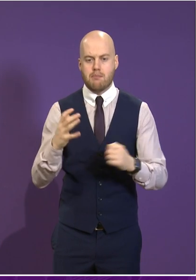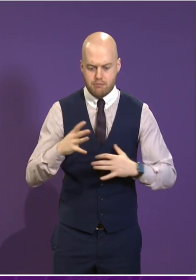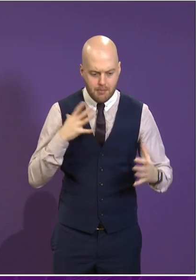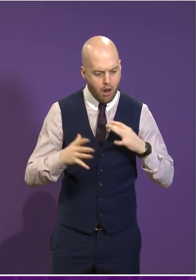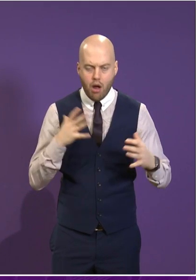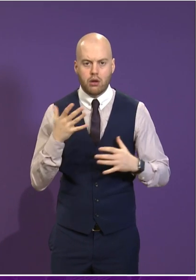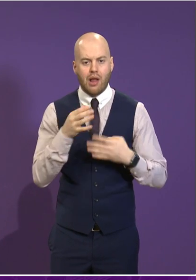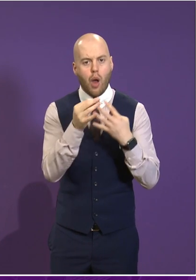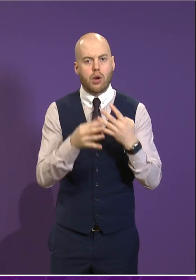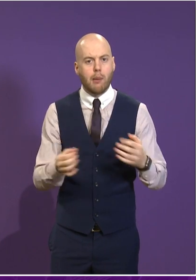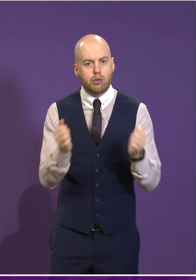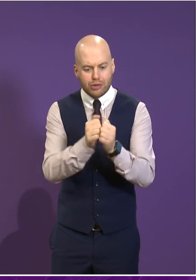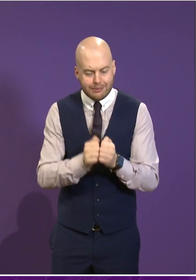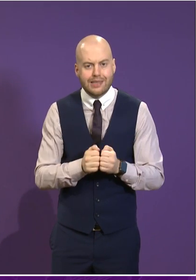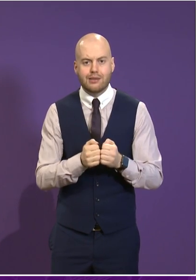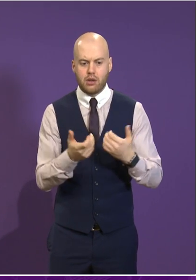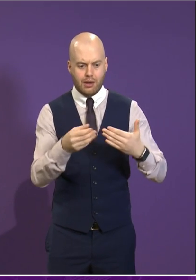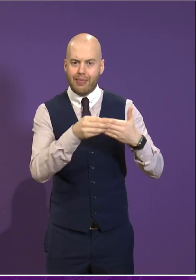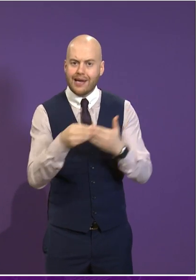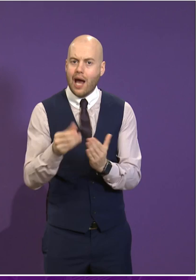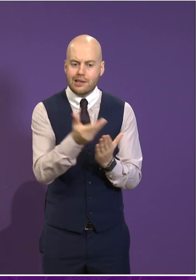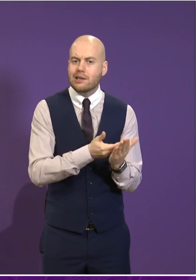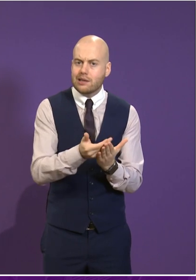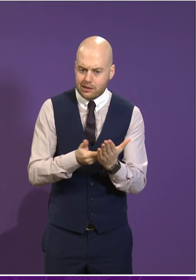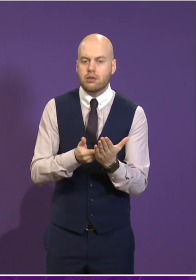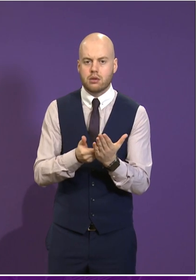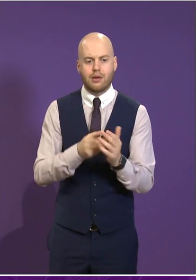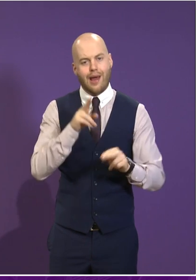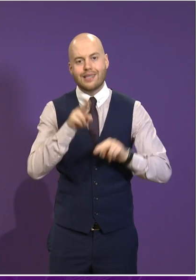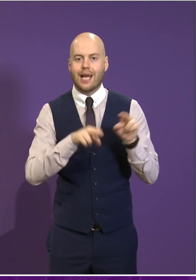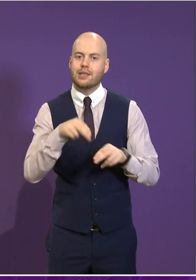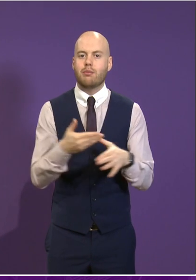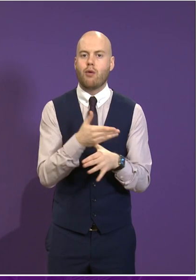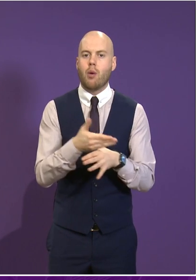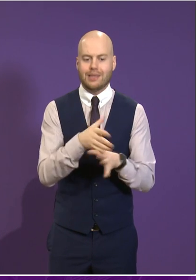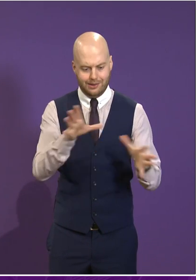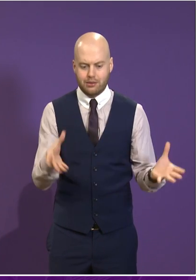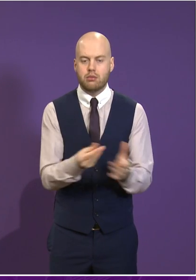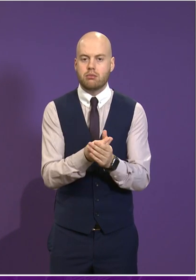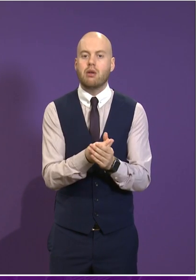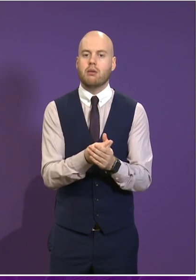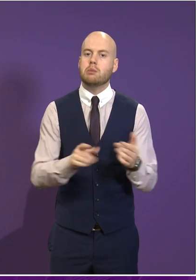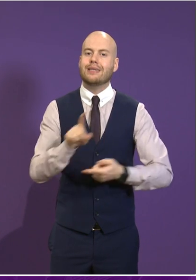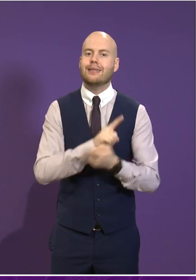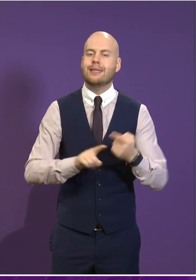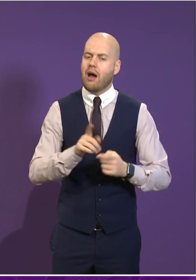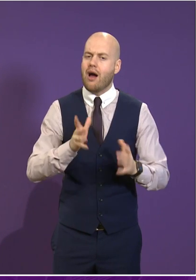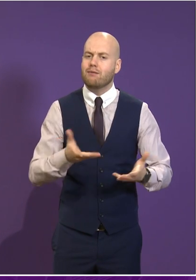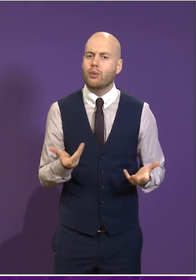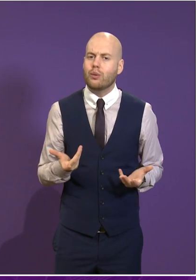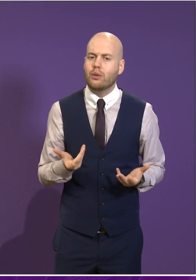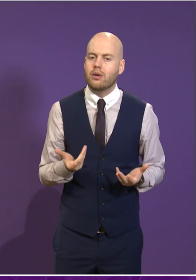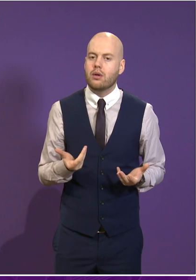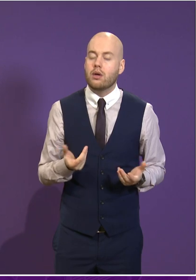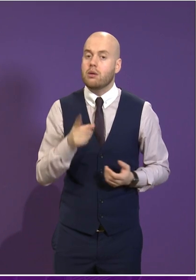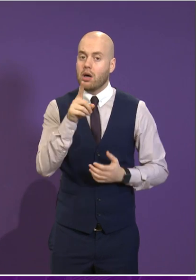the guidance for the next year's, assessing performance, but also, as Fiona said earlier, the outcome agreement is partly about